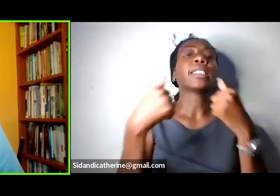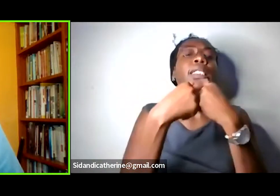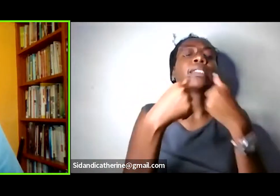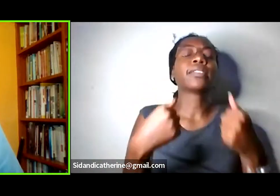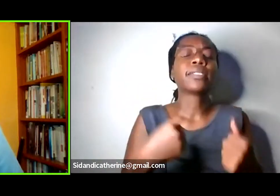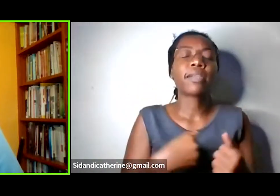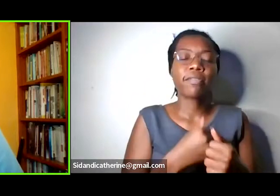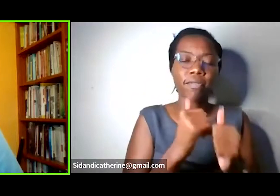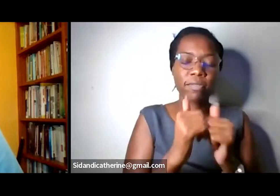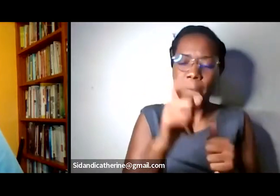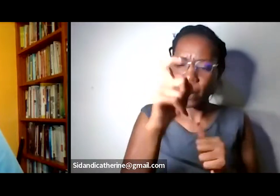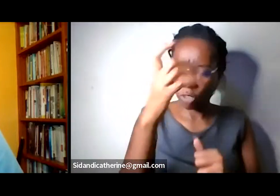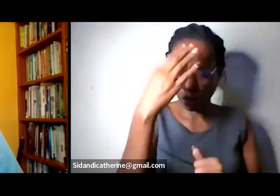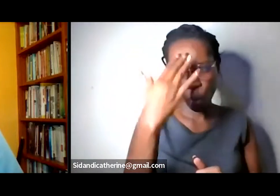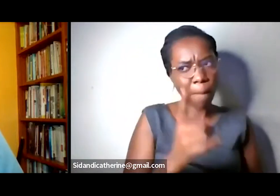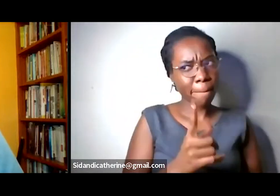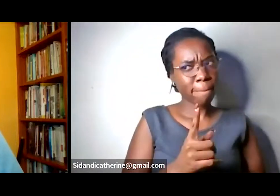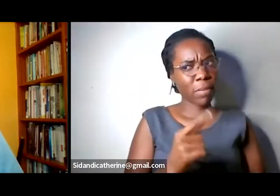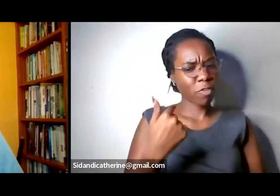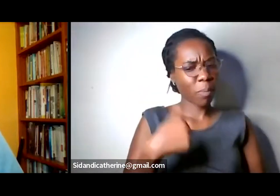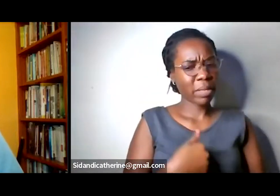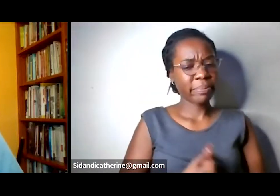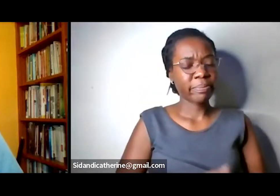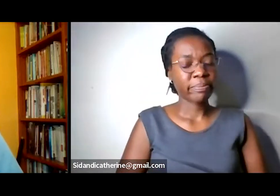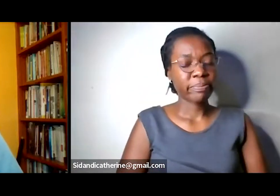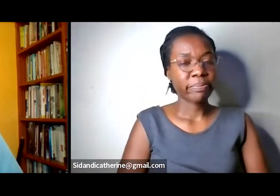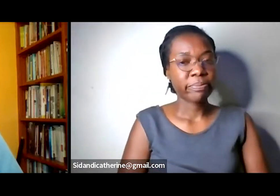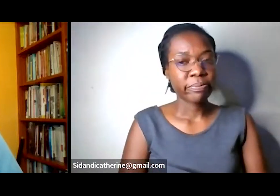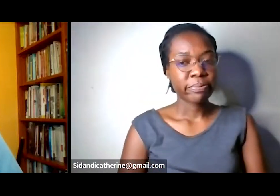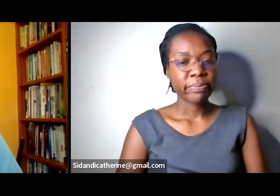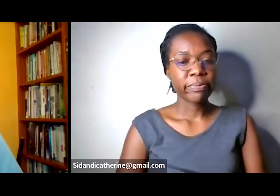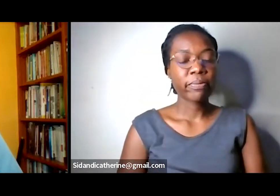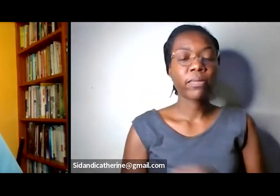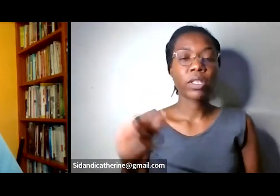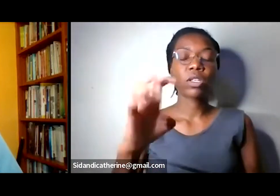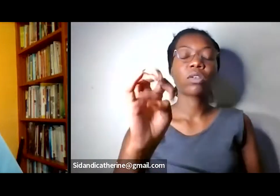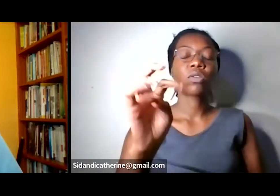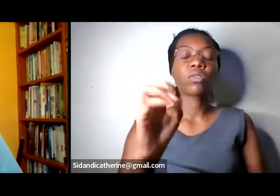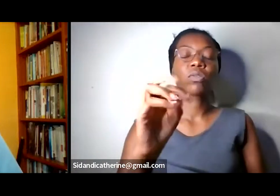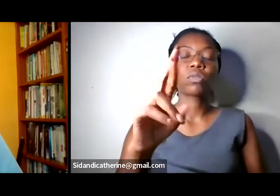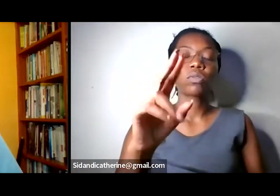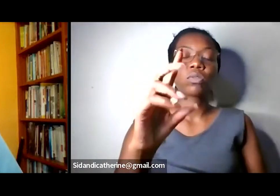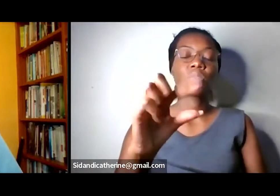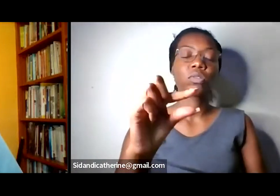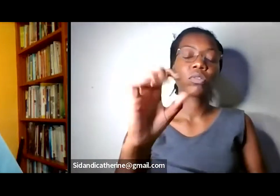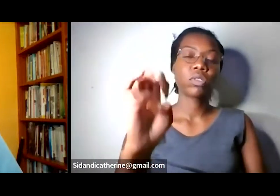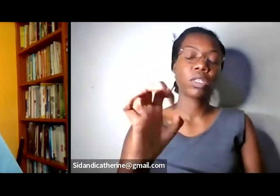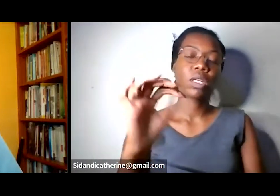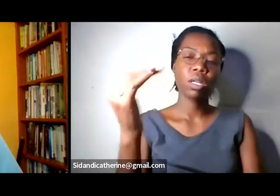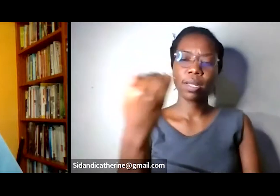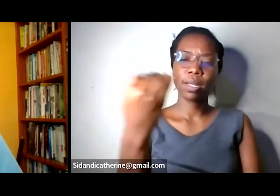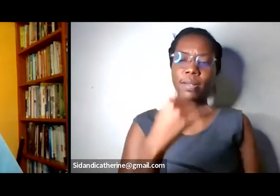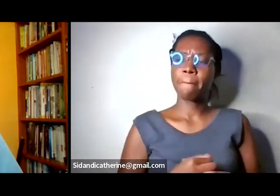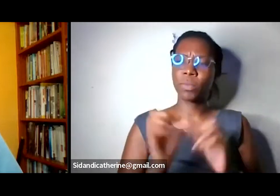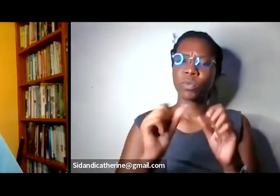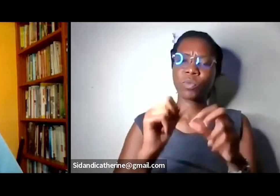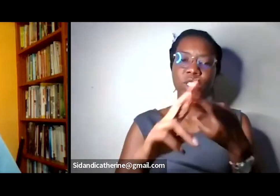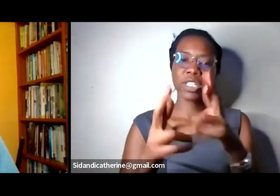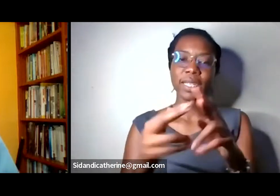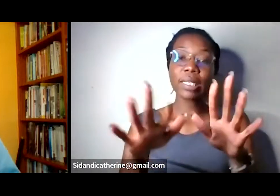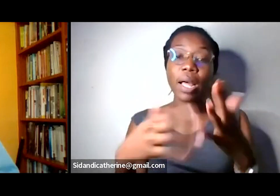So the talk to me yearning is speak to me about my issues and my needs. And